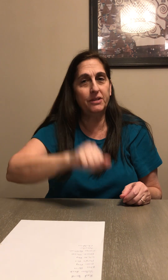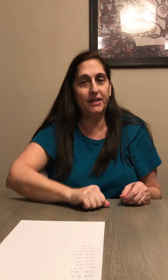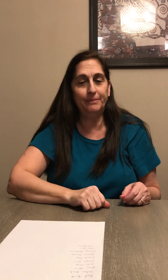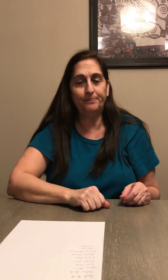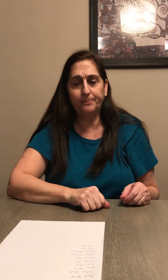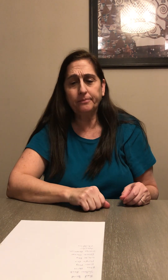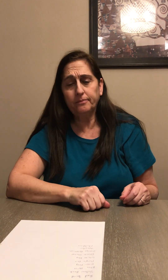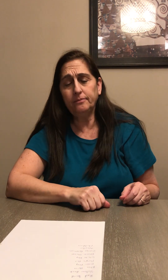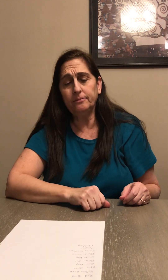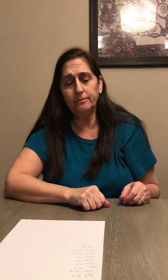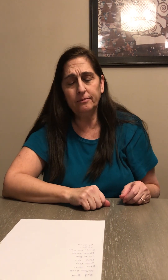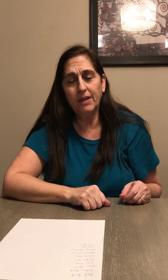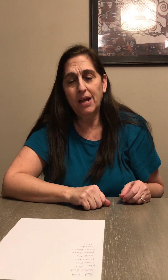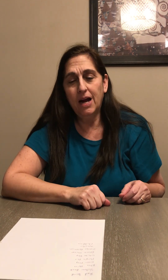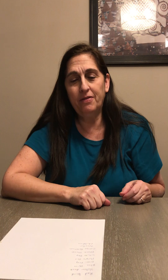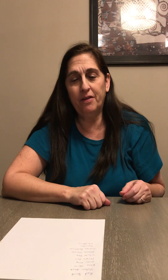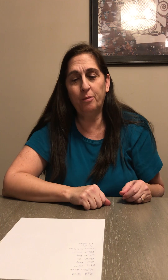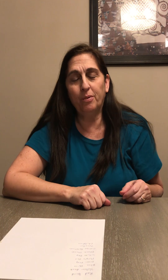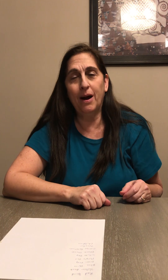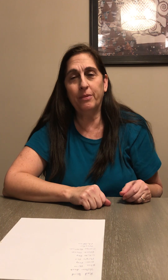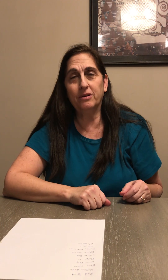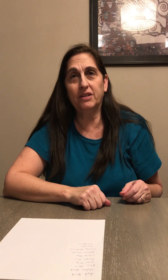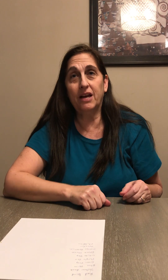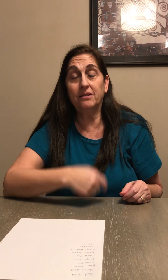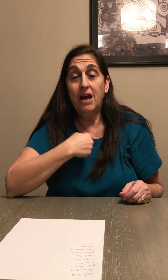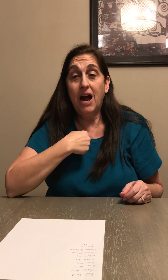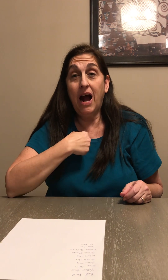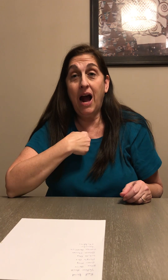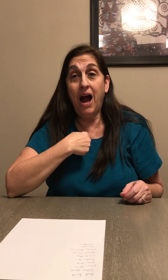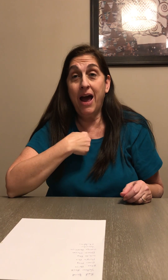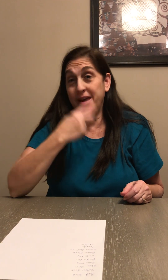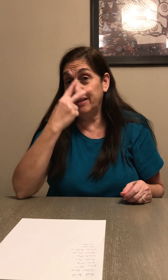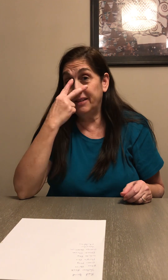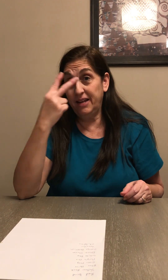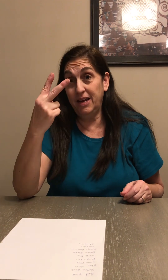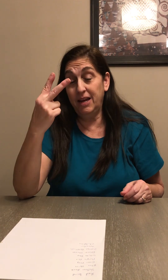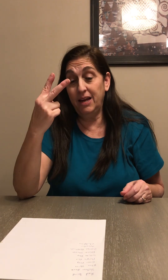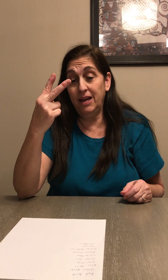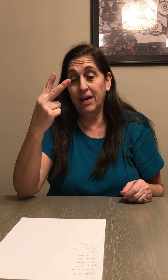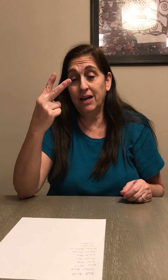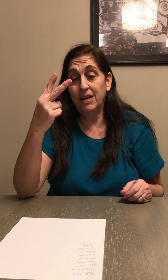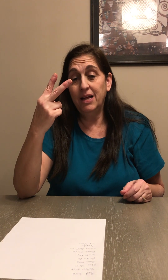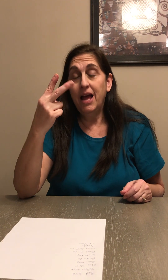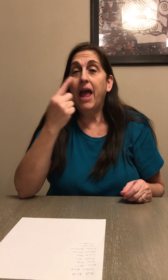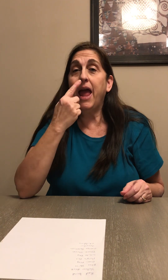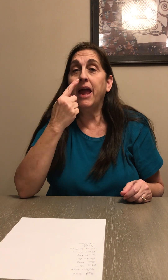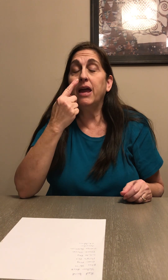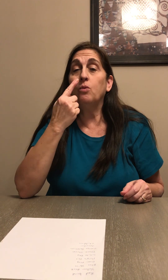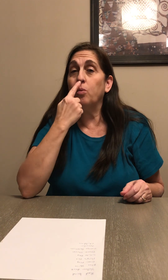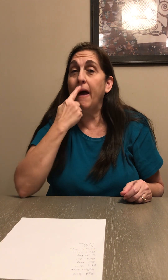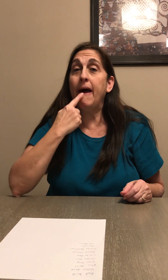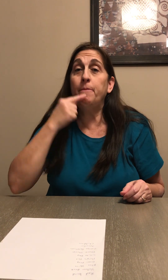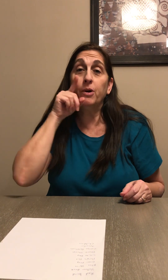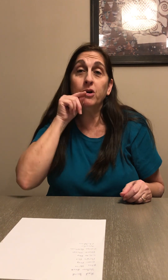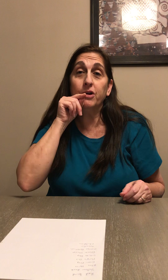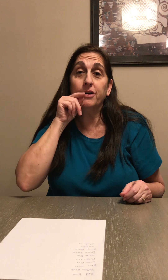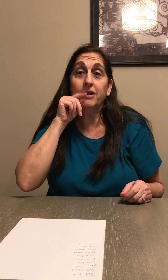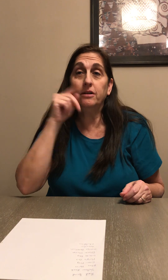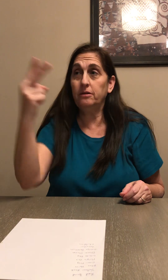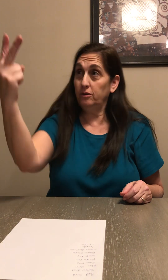see? And then the brown bear says, I see a red bird